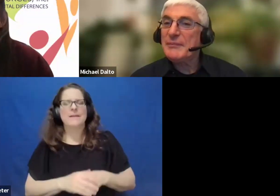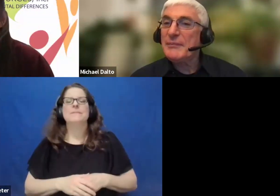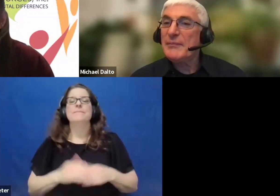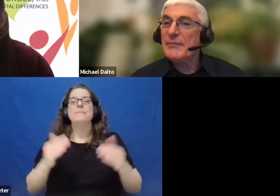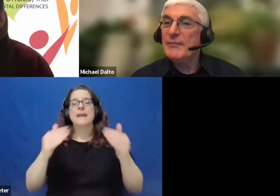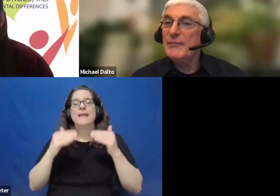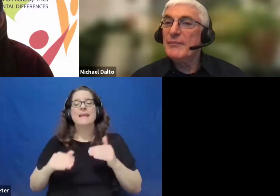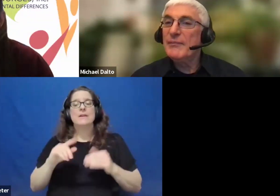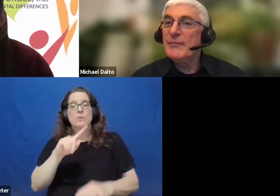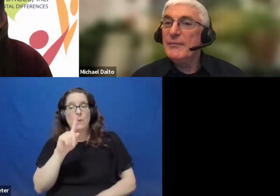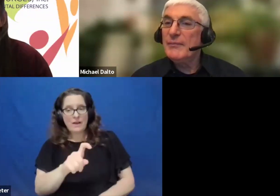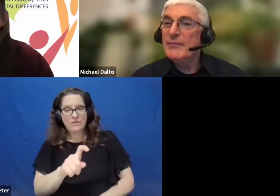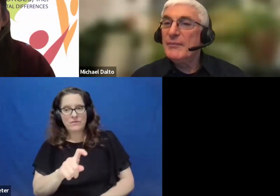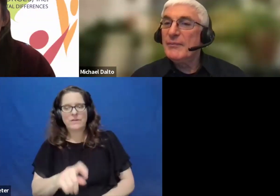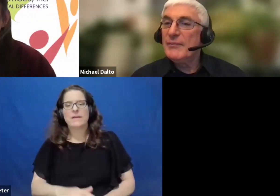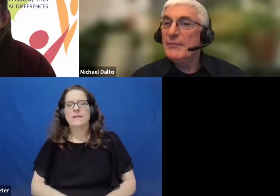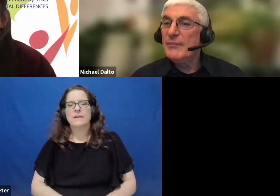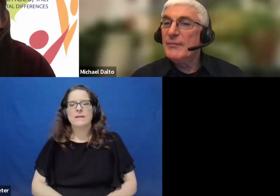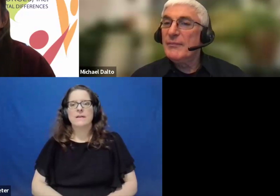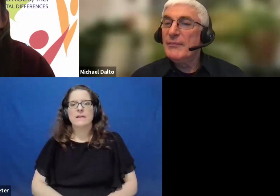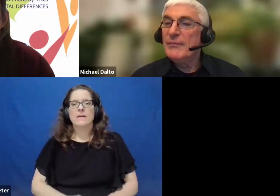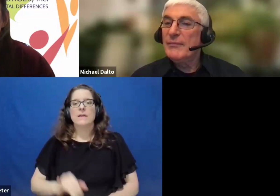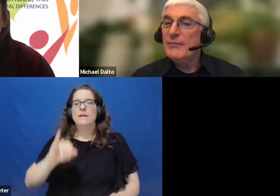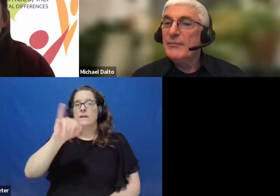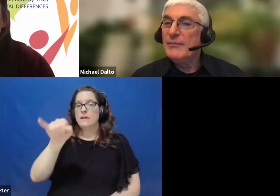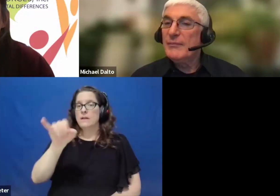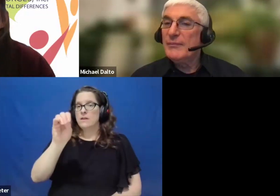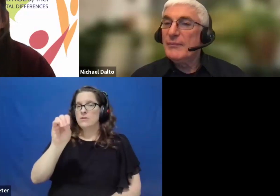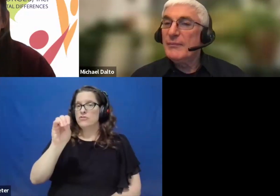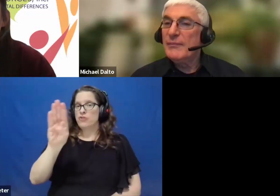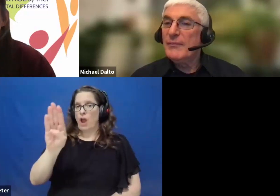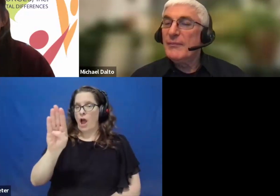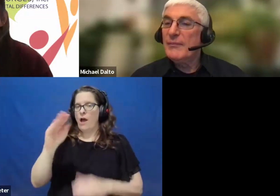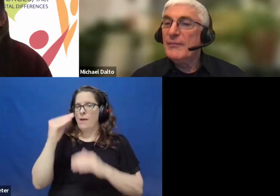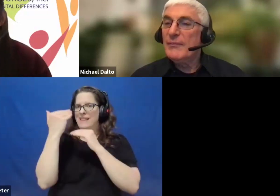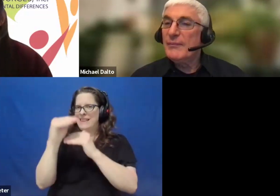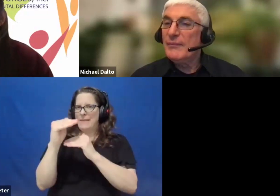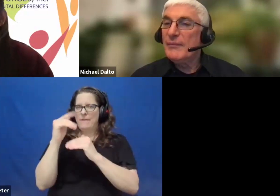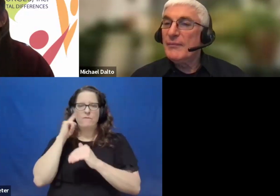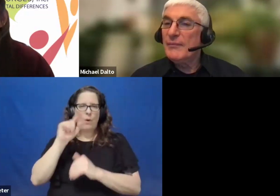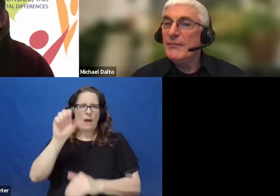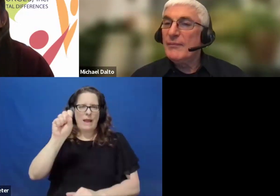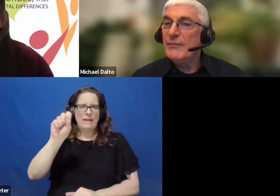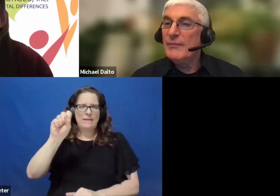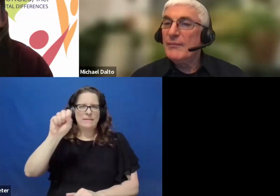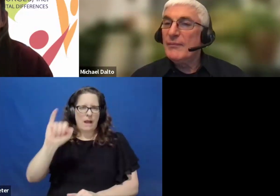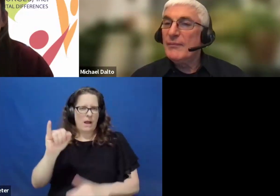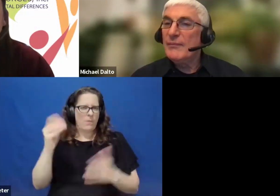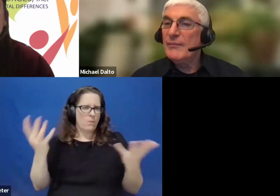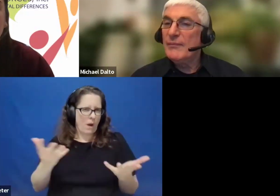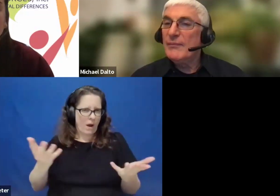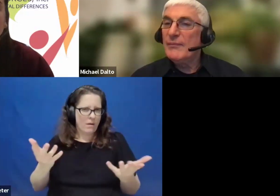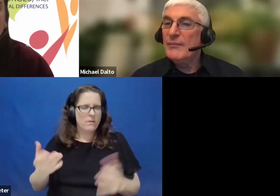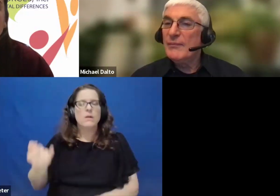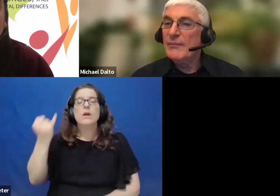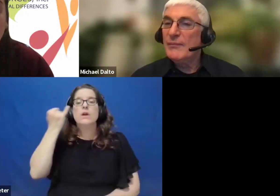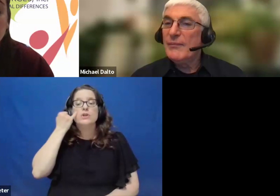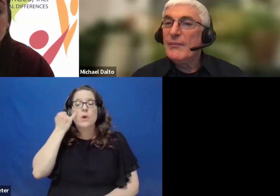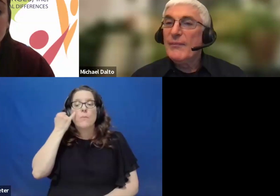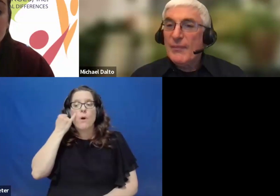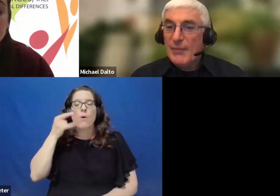next question is, what is the job limit when you receive SSI? What happens if the recipient goes over the